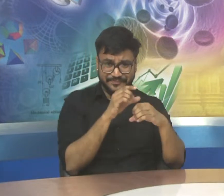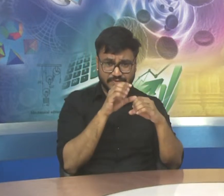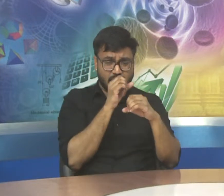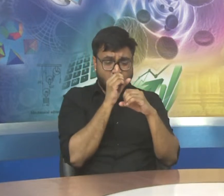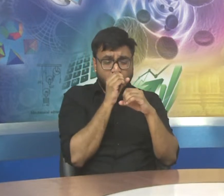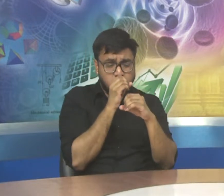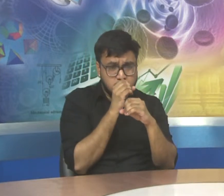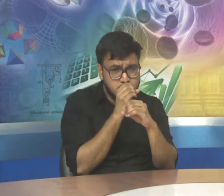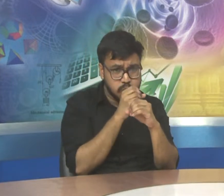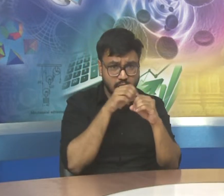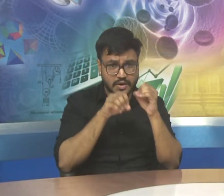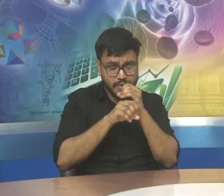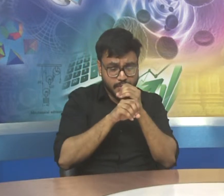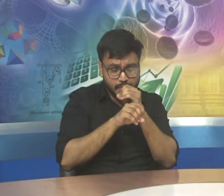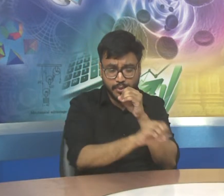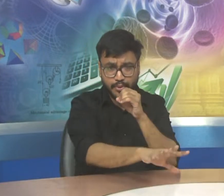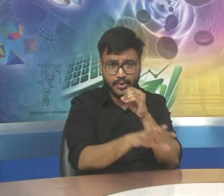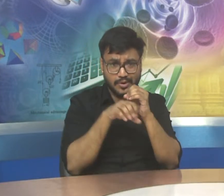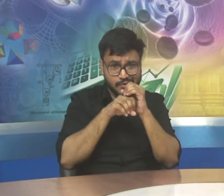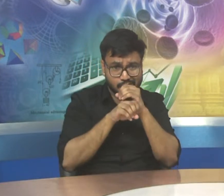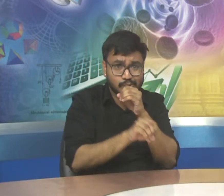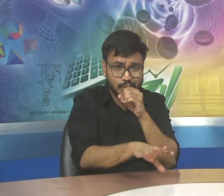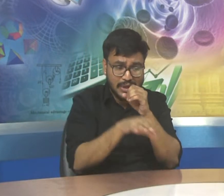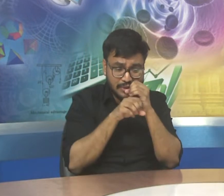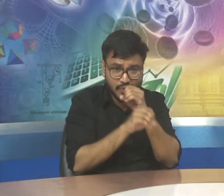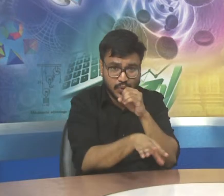burn the fire